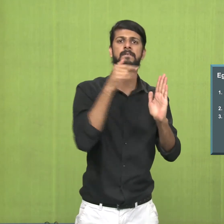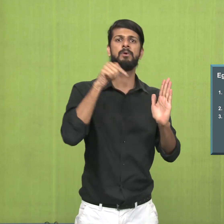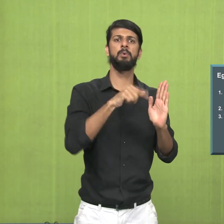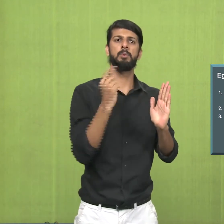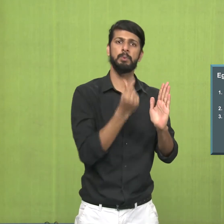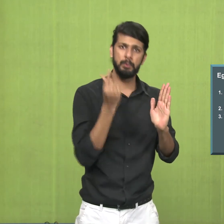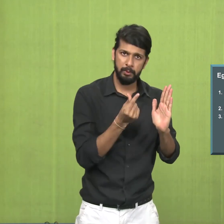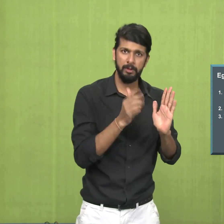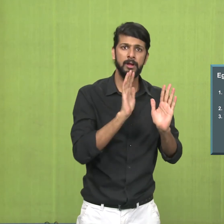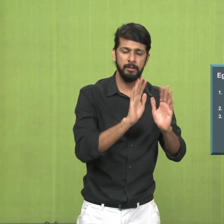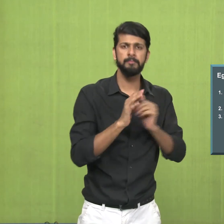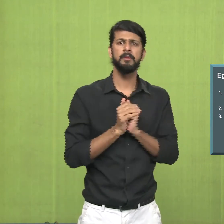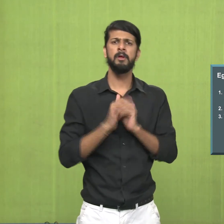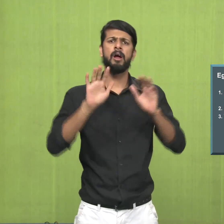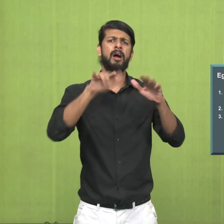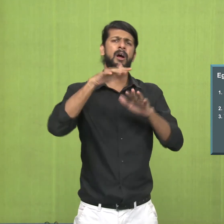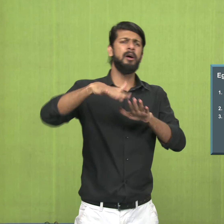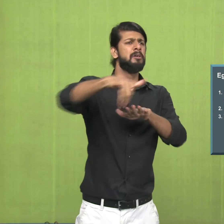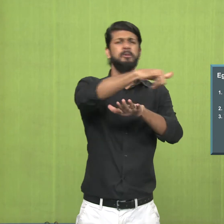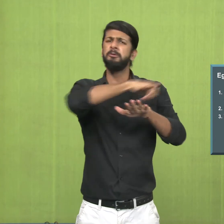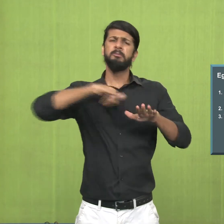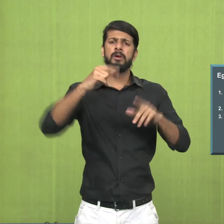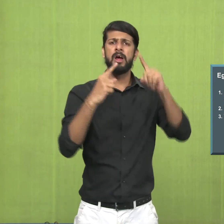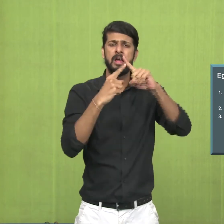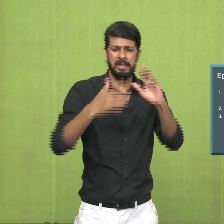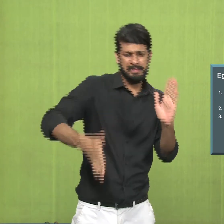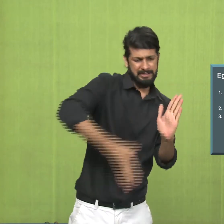So, the yellow part, which is called the egg yolk, was most commonly used